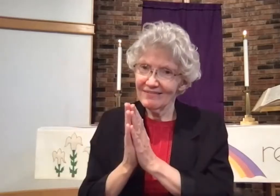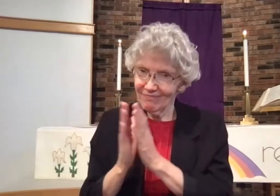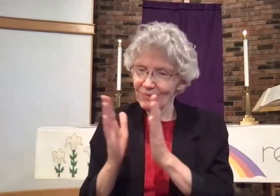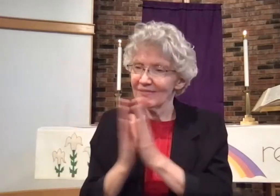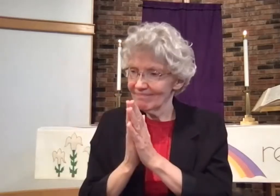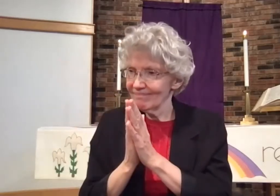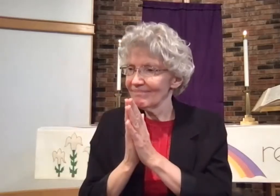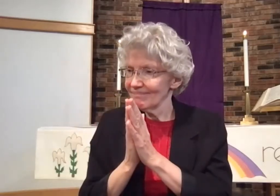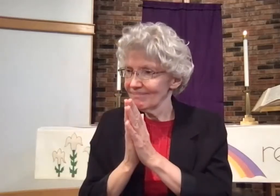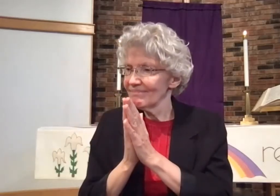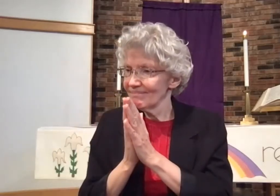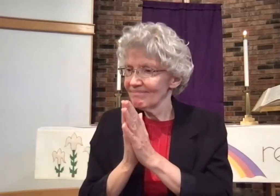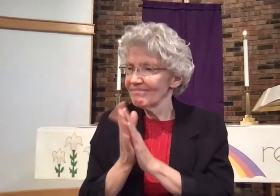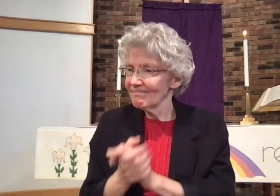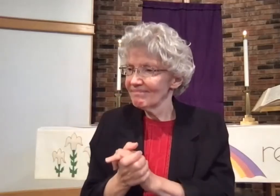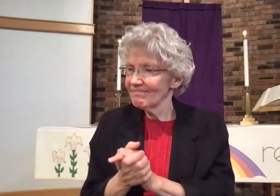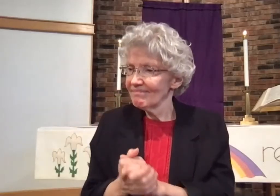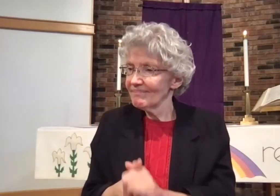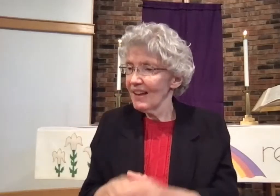Third is to pray.